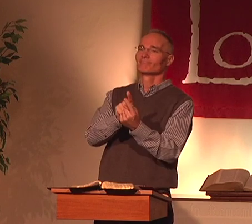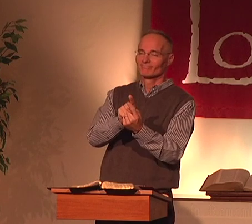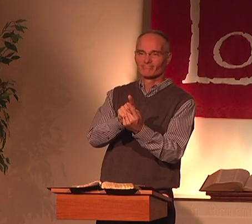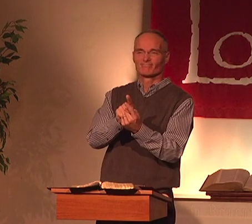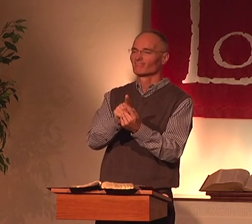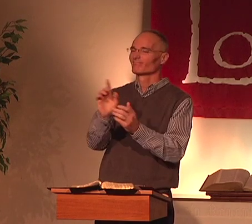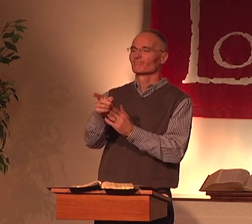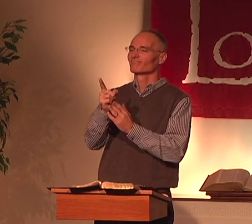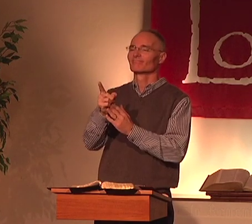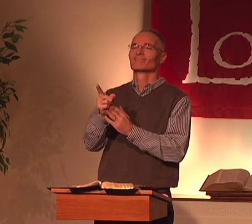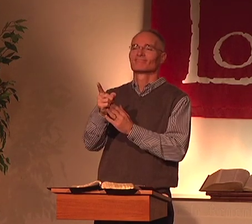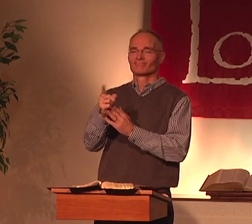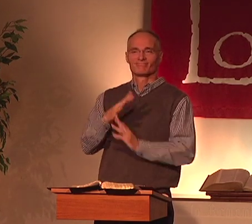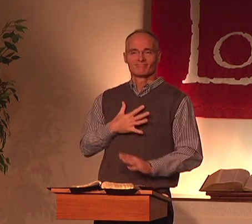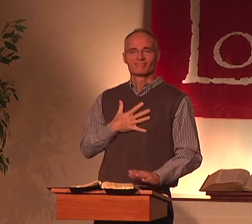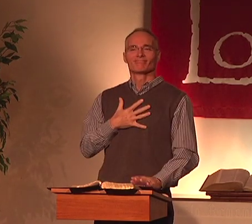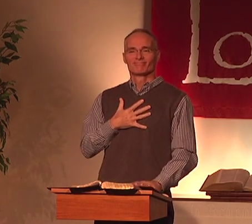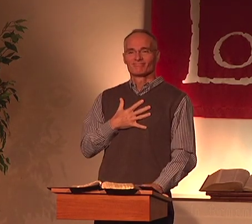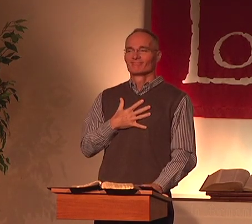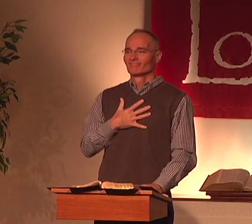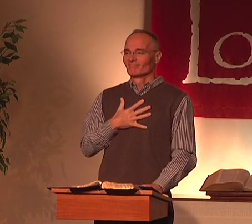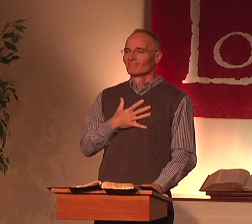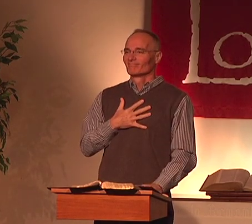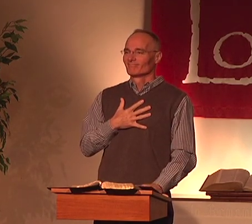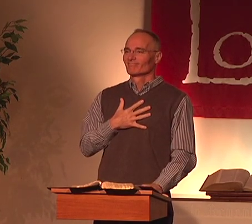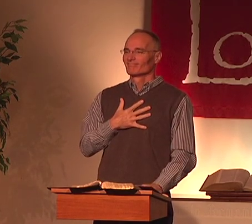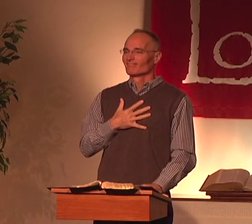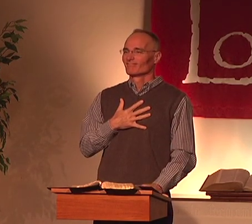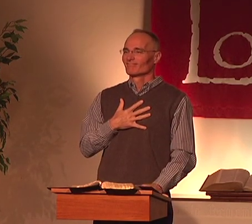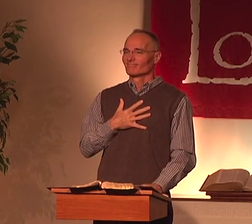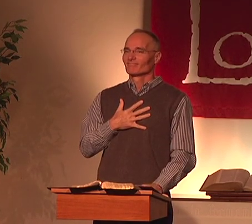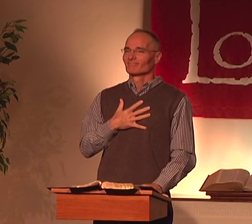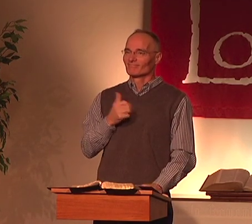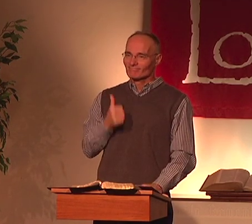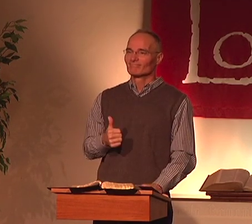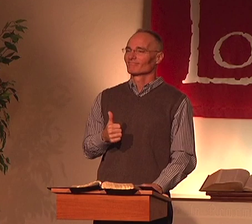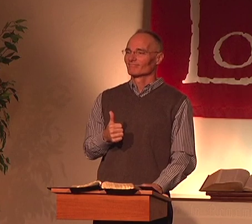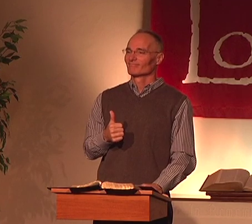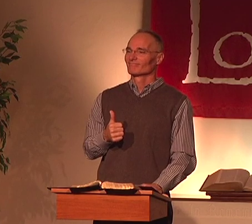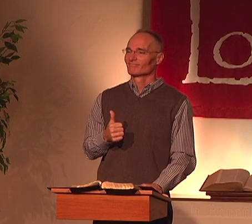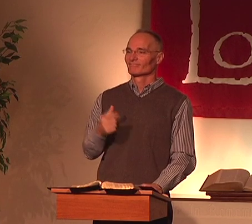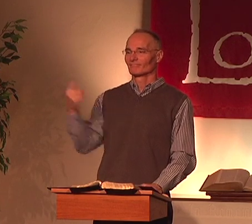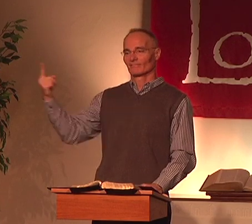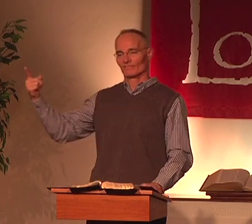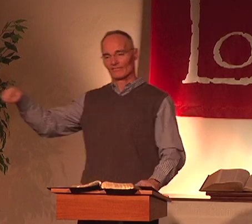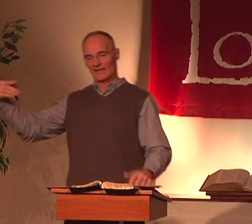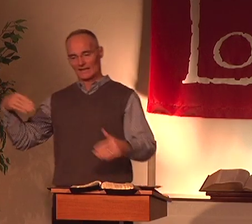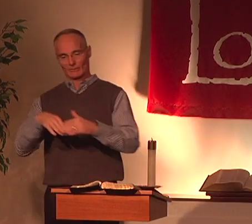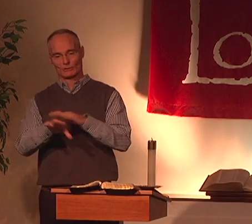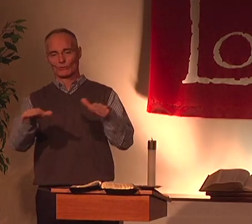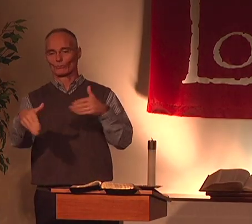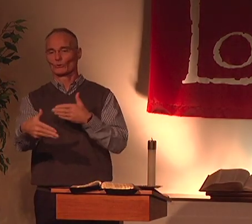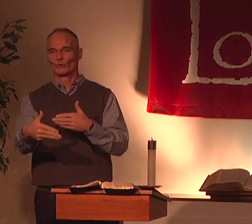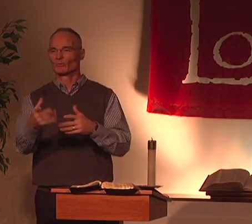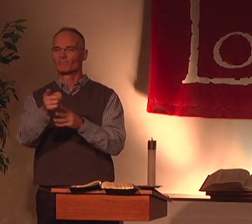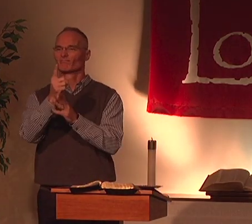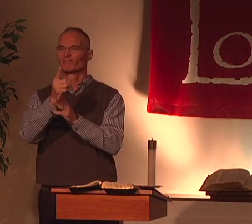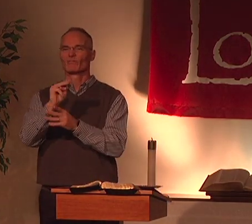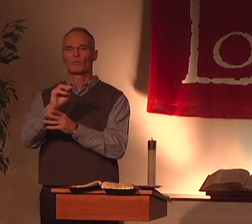You meet Them And just In an Instant You feel Better You feel Good They come Into a